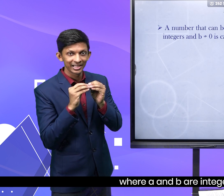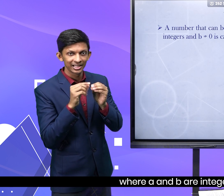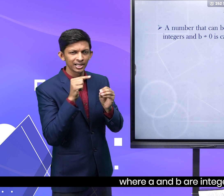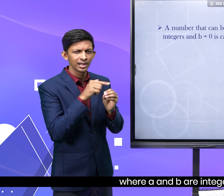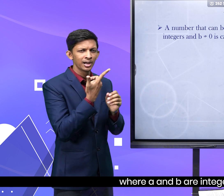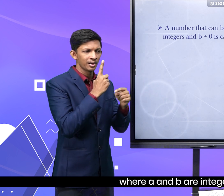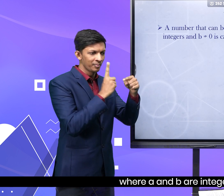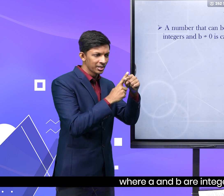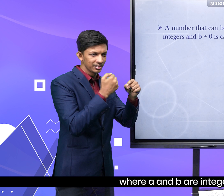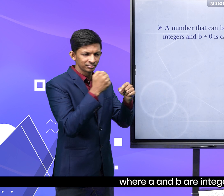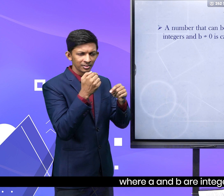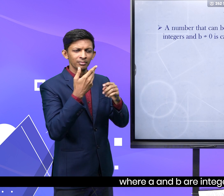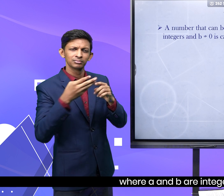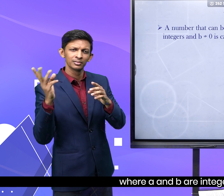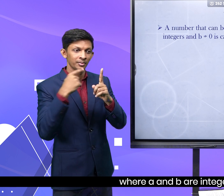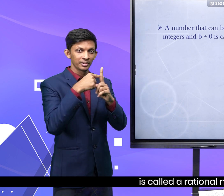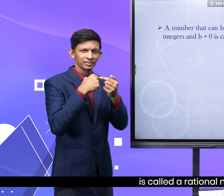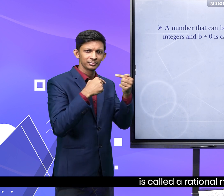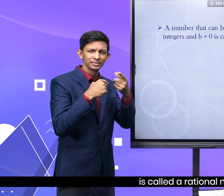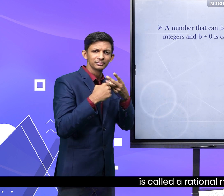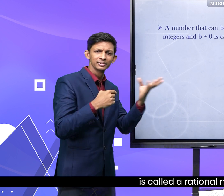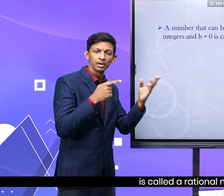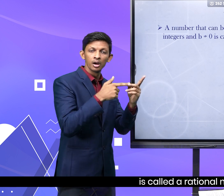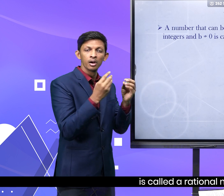b not equal to 0, is called a rational number.